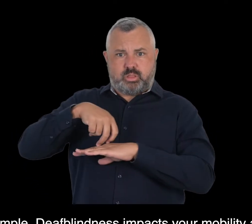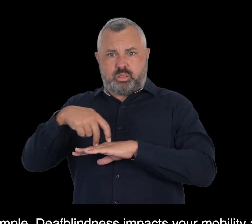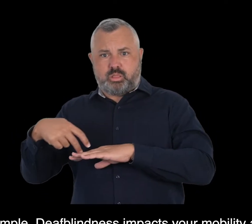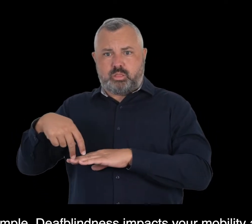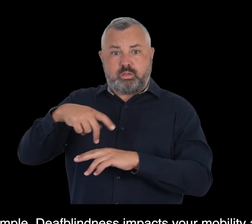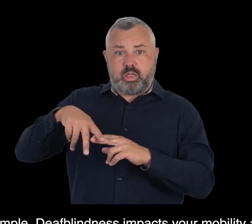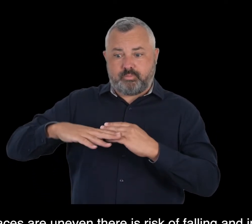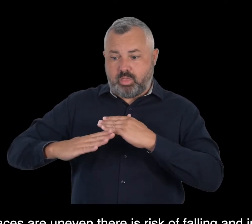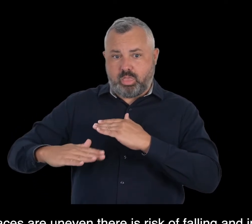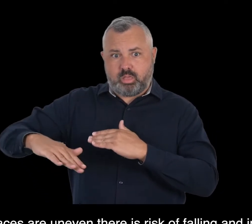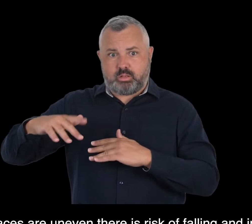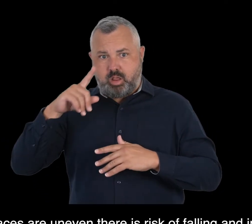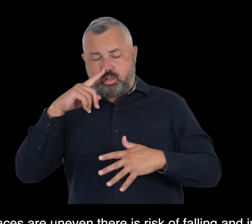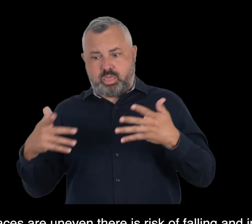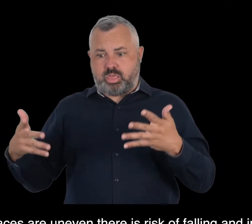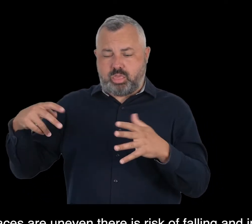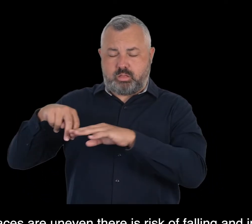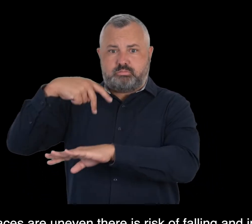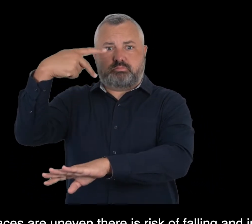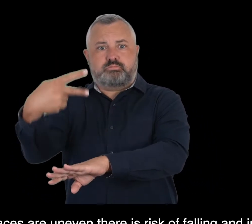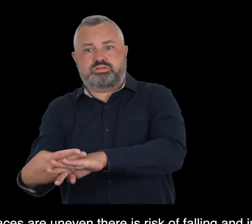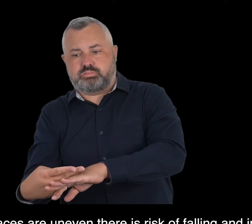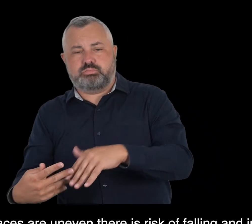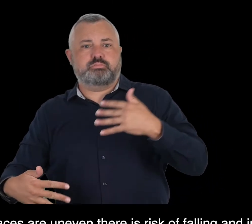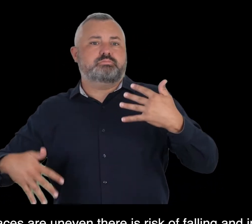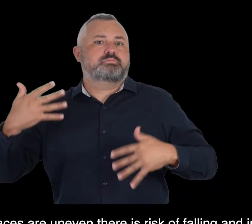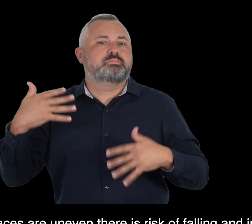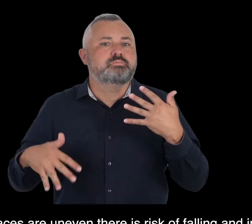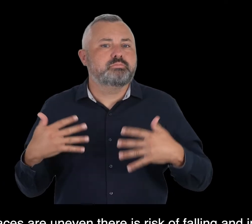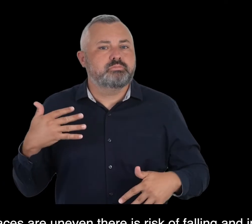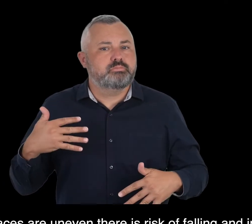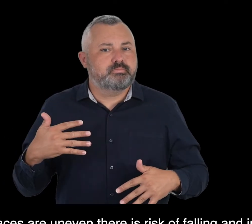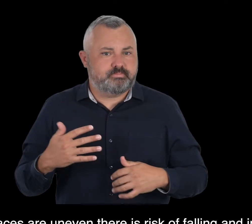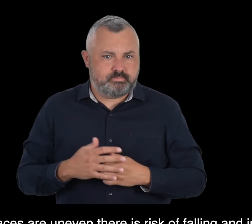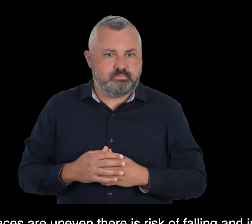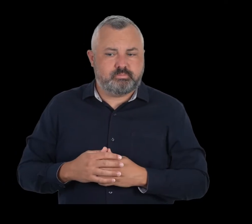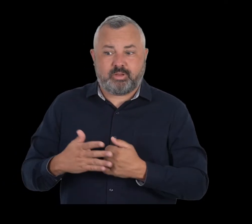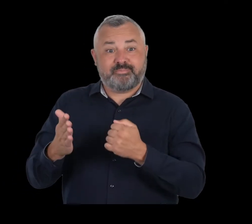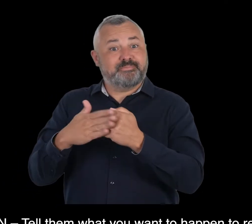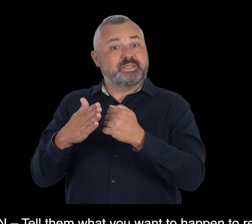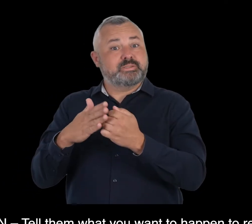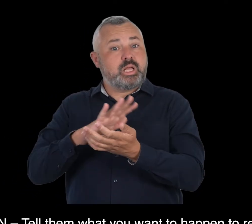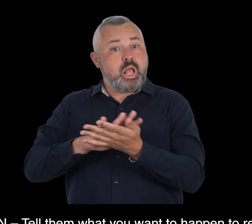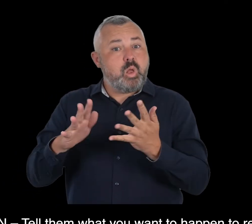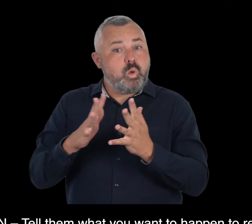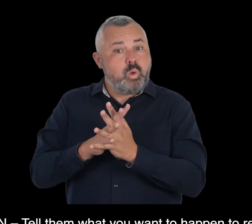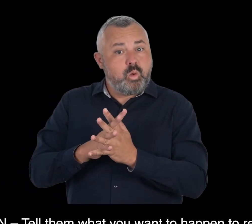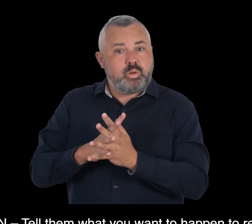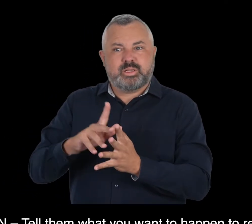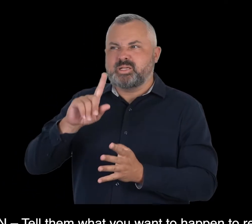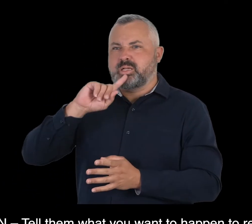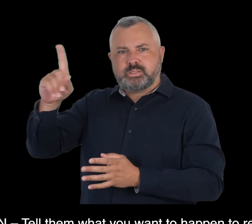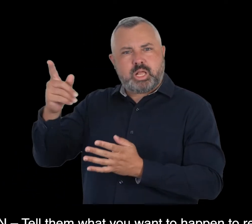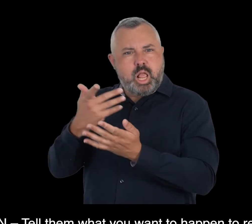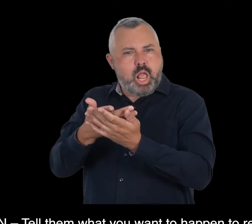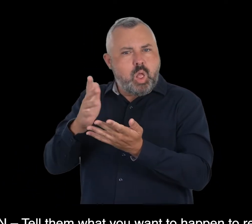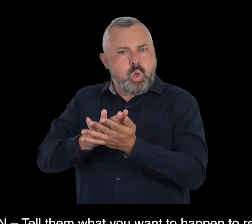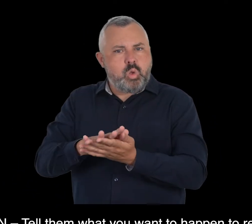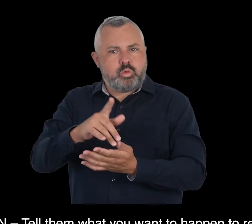falling? For example, deaf blindness impacts your mobility and causes balance issues. When